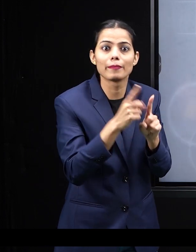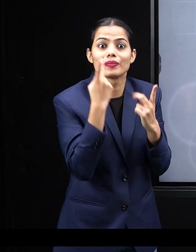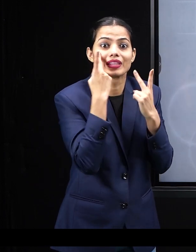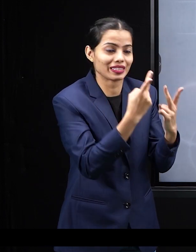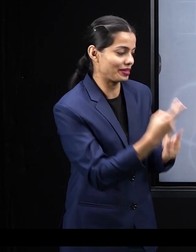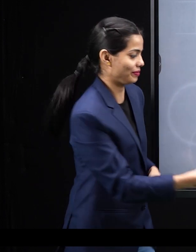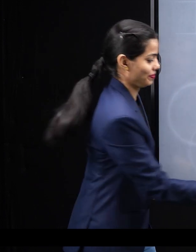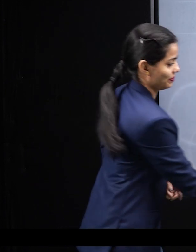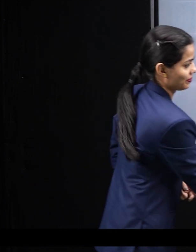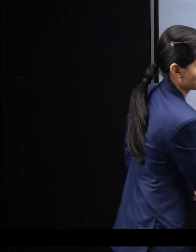circle.